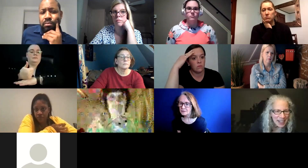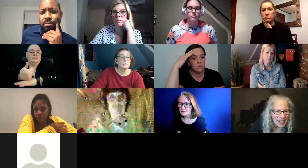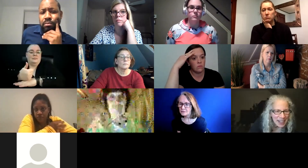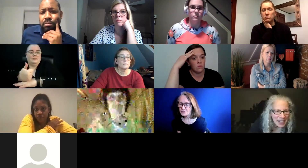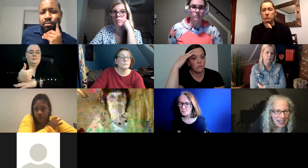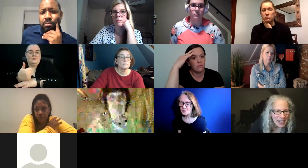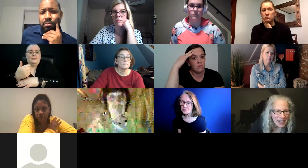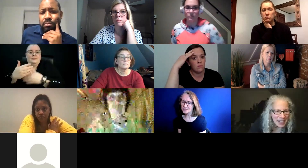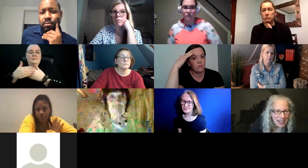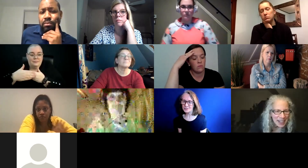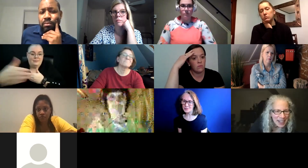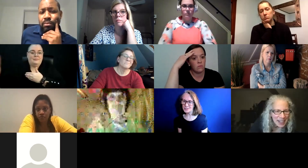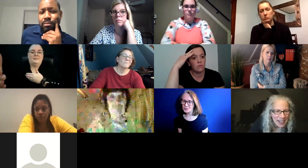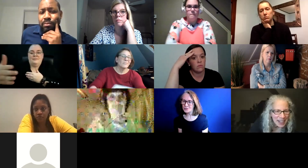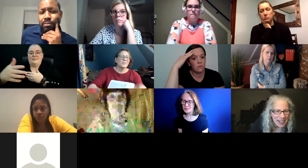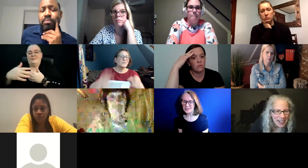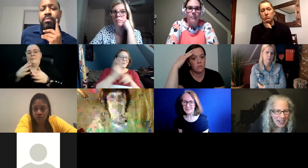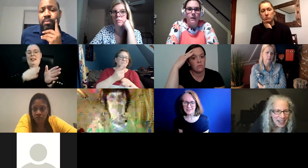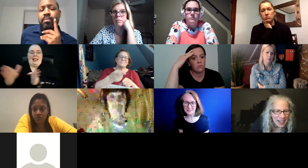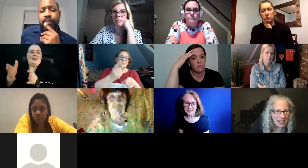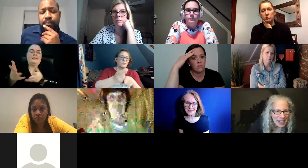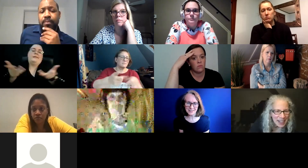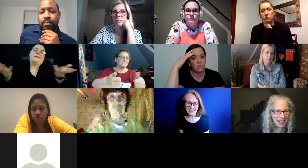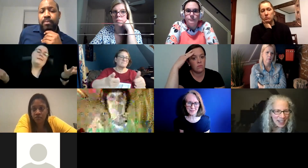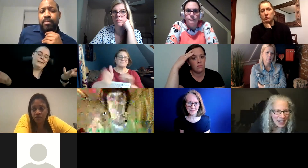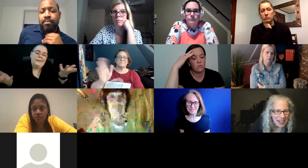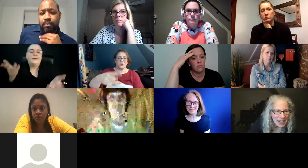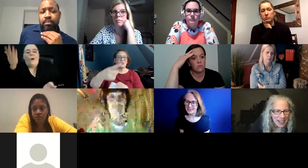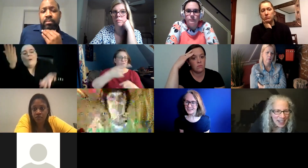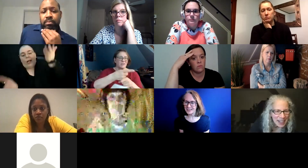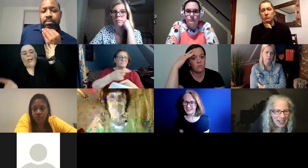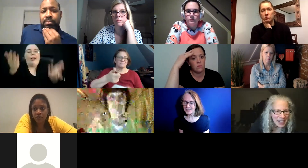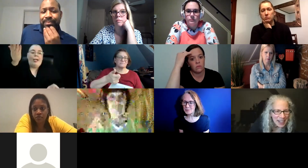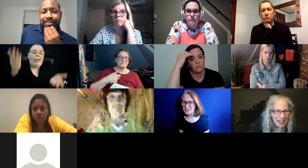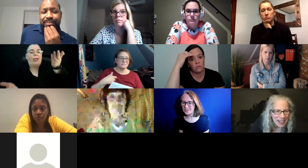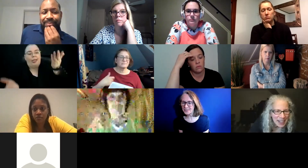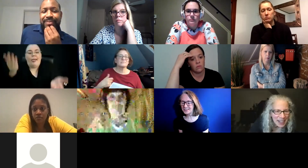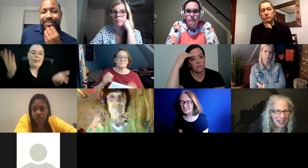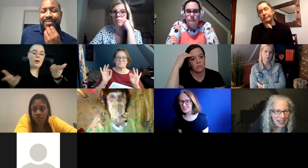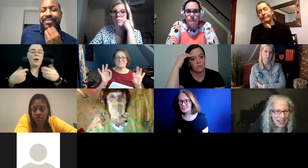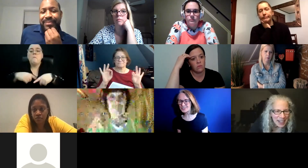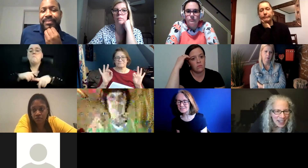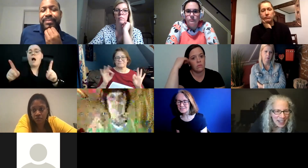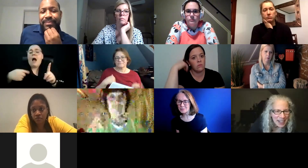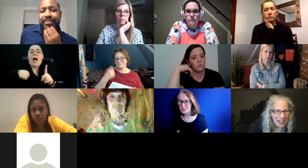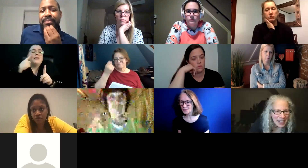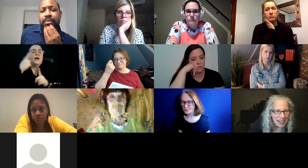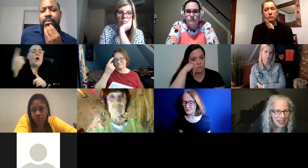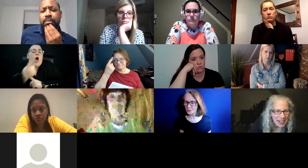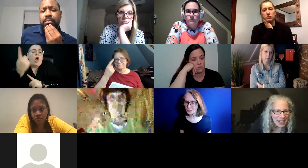for some people, it's just a little bit easier if they set the time and keep it that way. So they're debatable, you know, which is